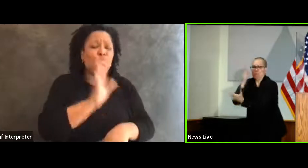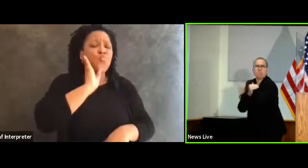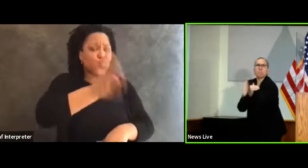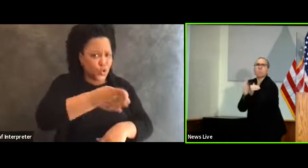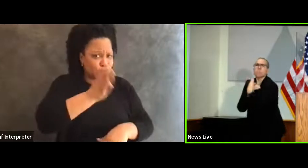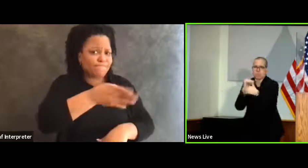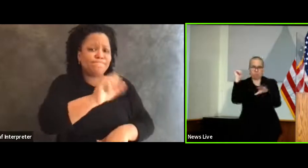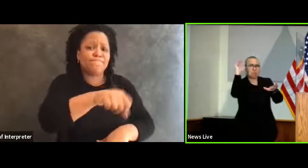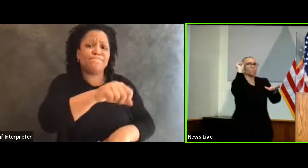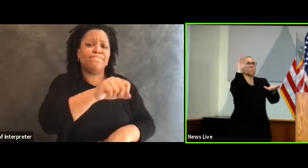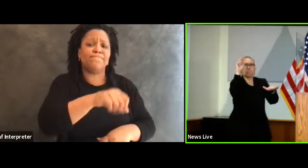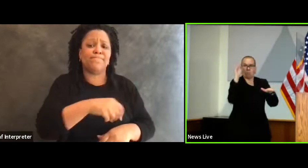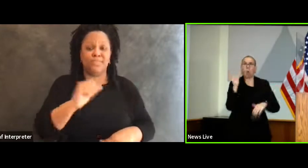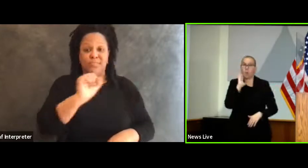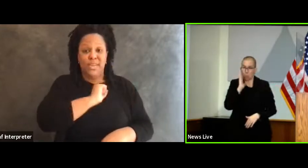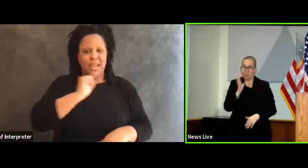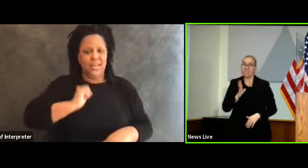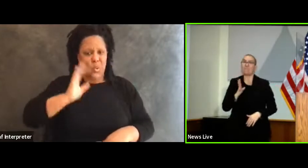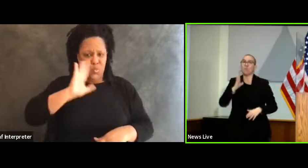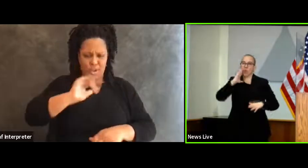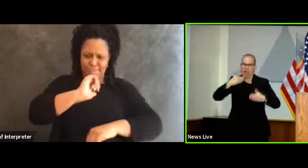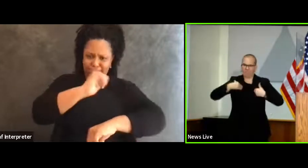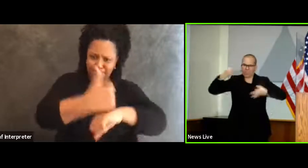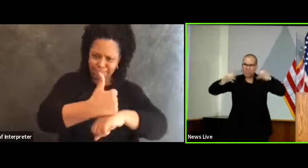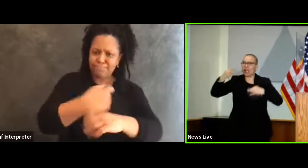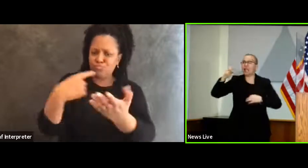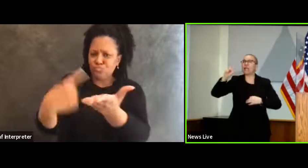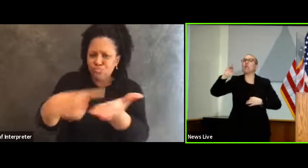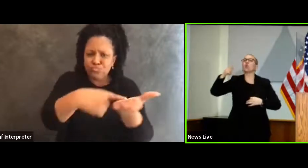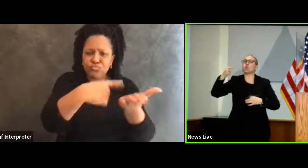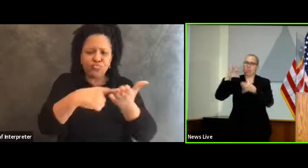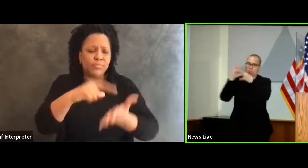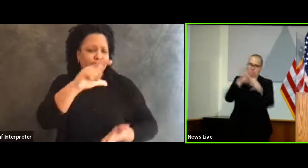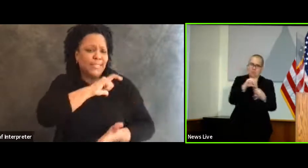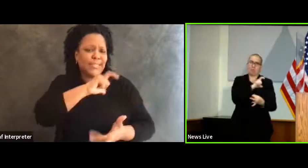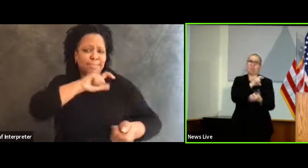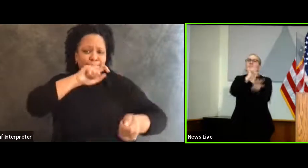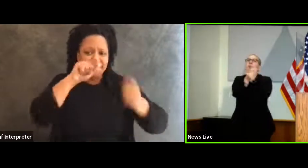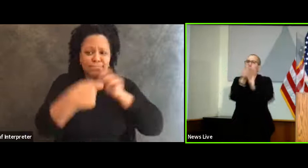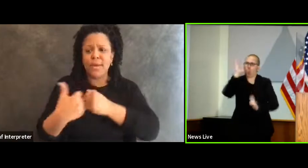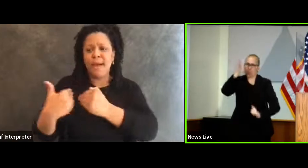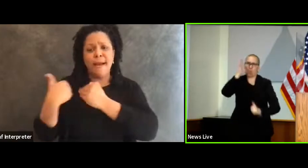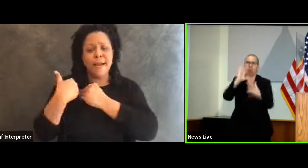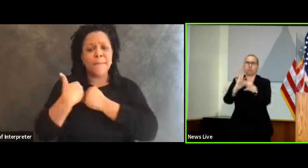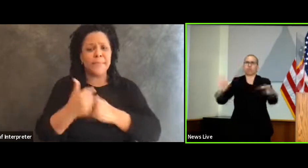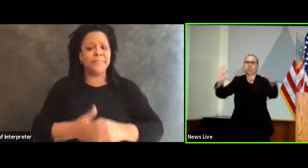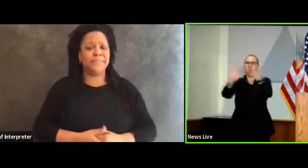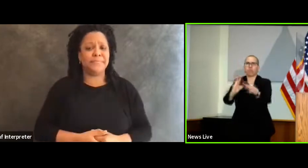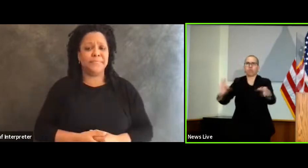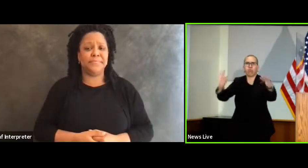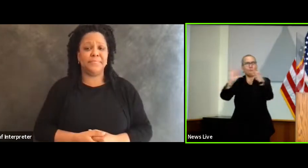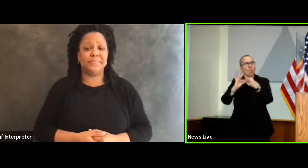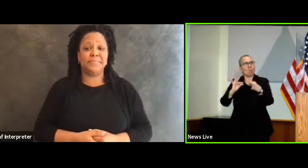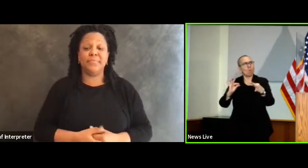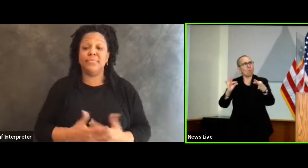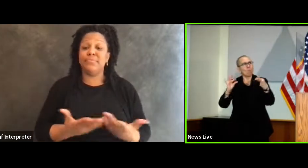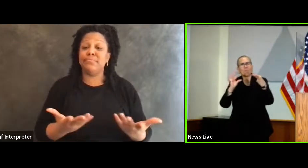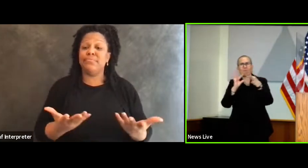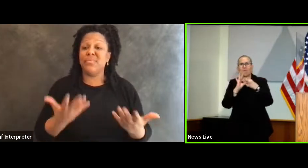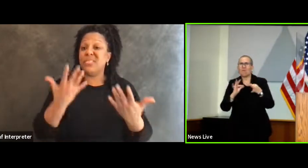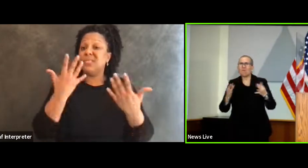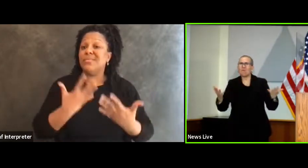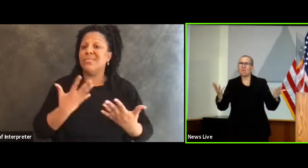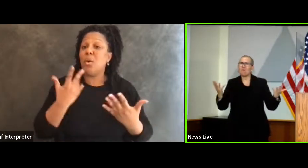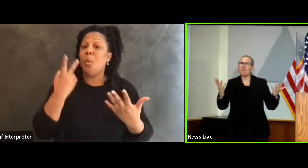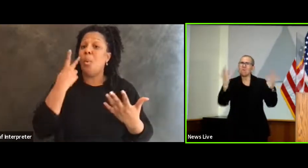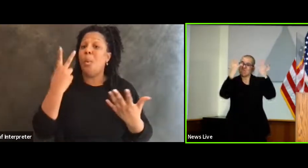would hold hearings on police reform and accountability. Unfortunately, Senator Gazelka has